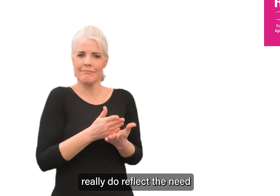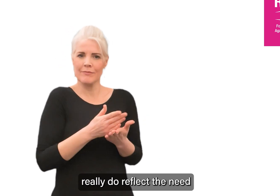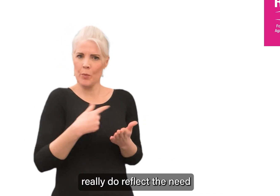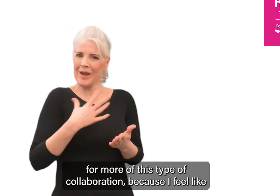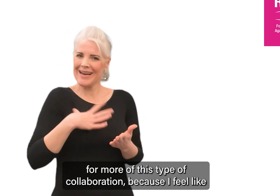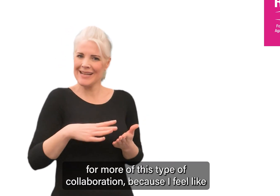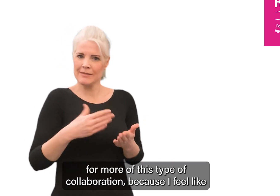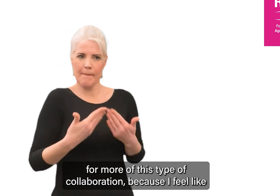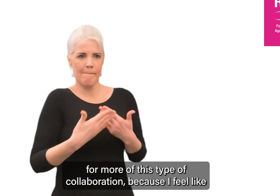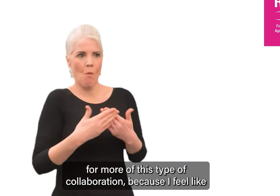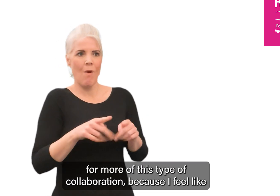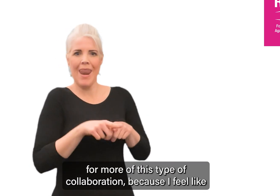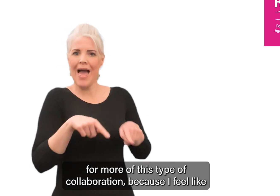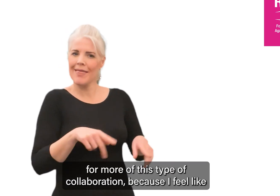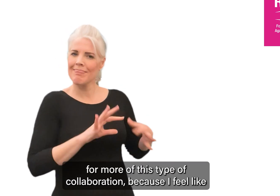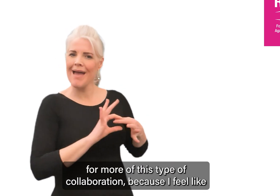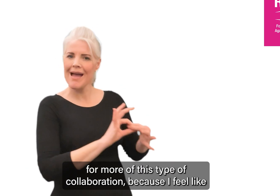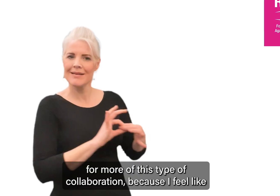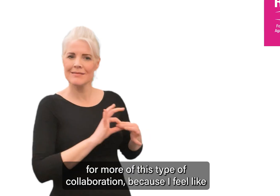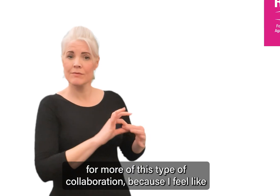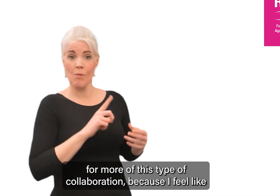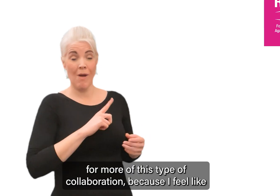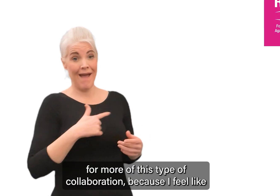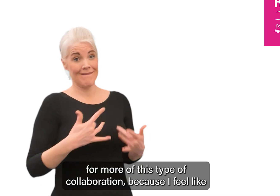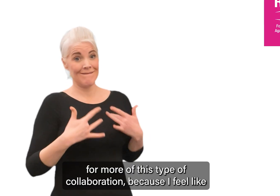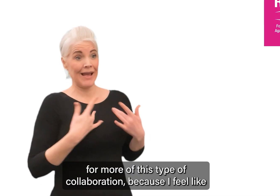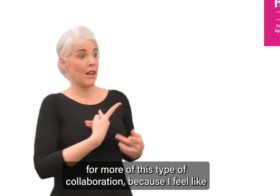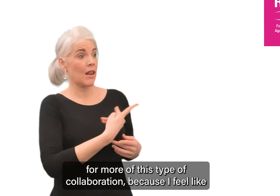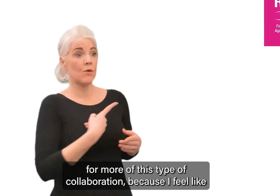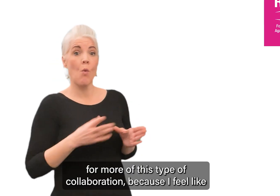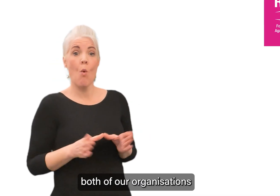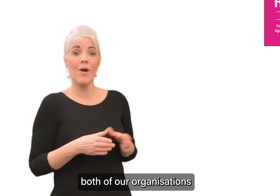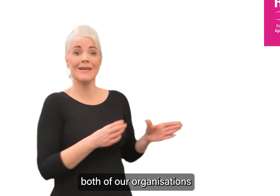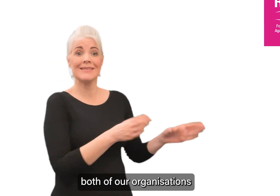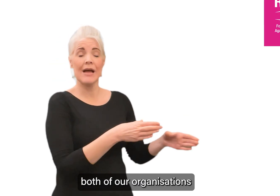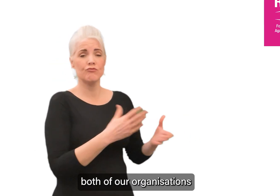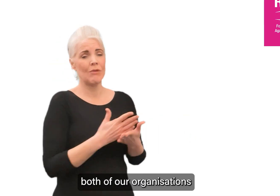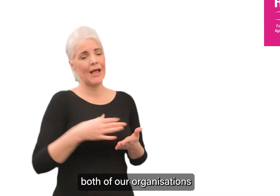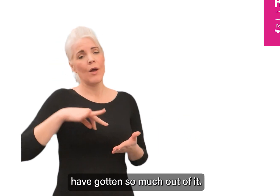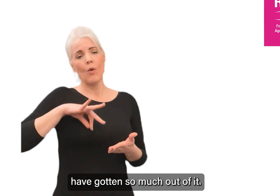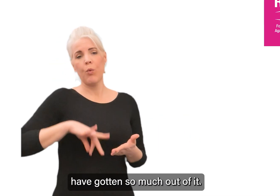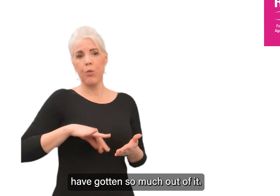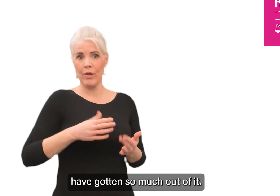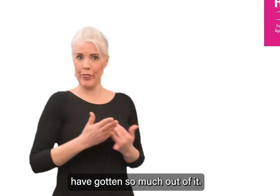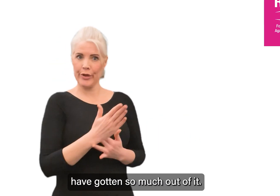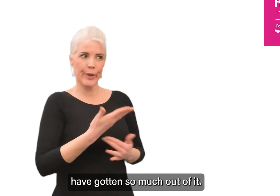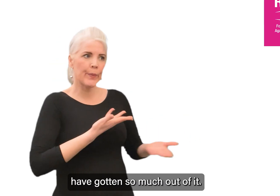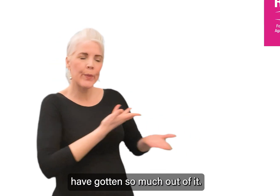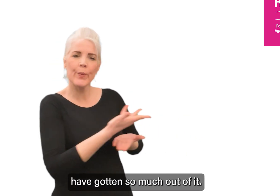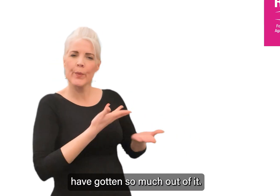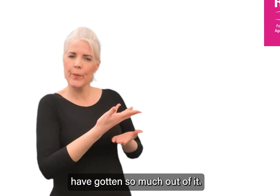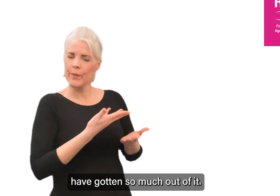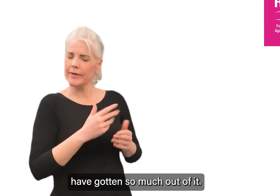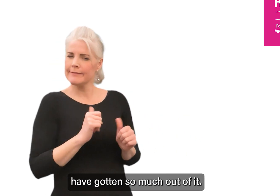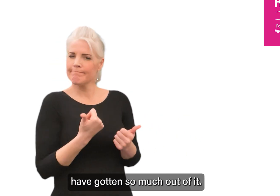reflect the need for more of this type of collaboration because I feel like both of our organizations have gotten so much out